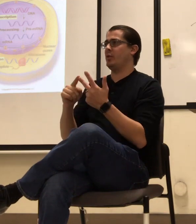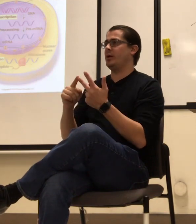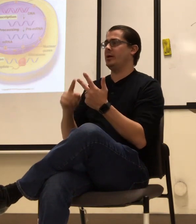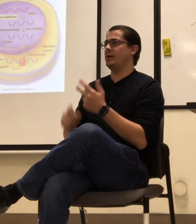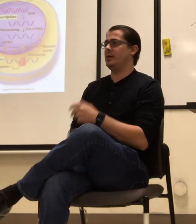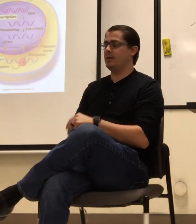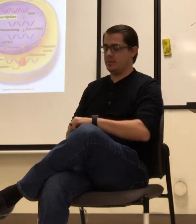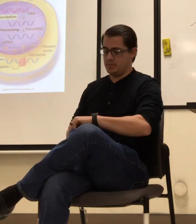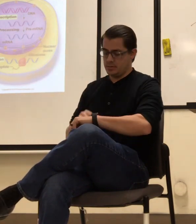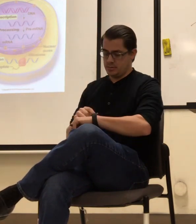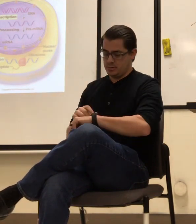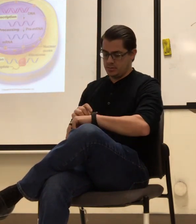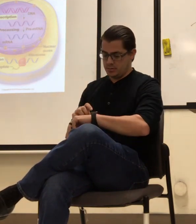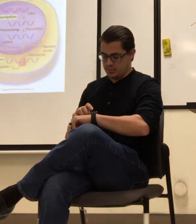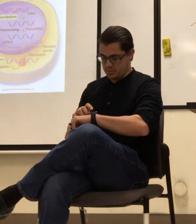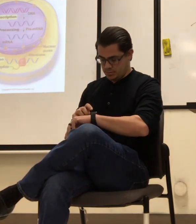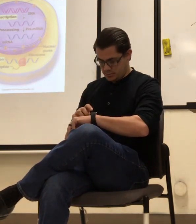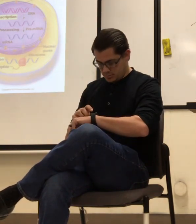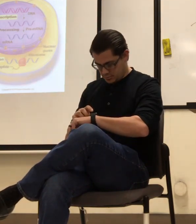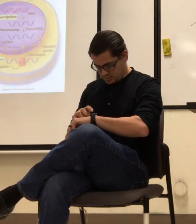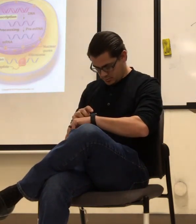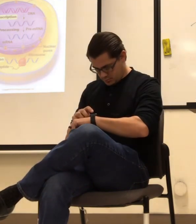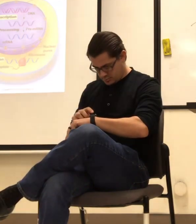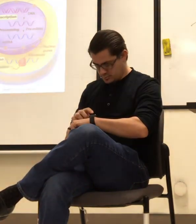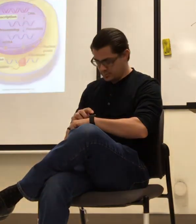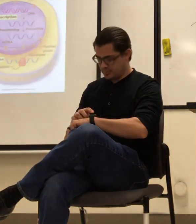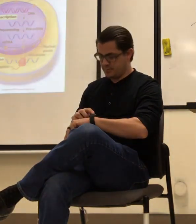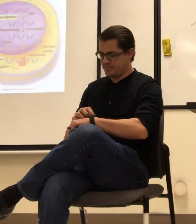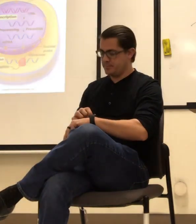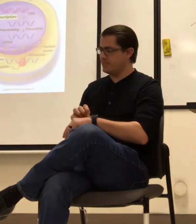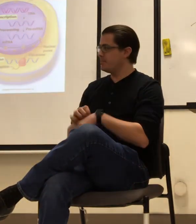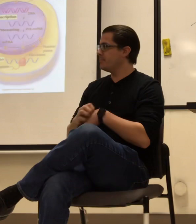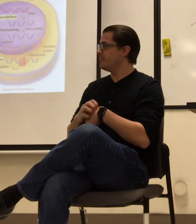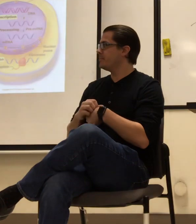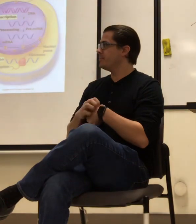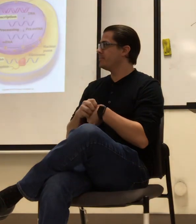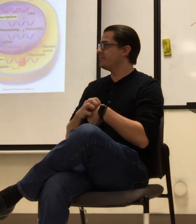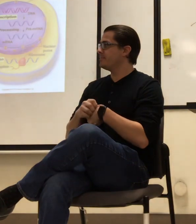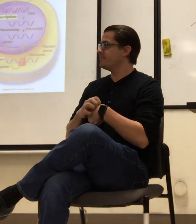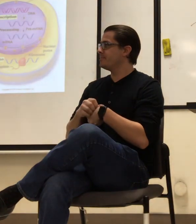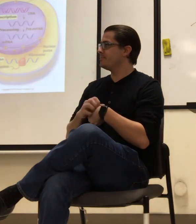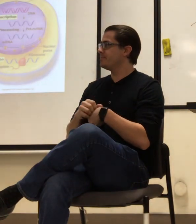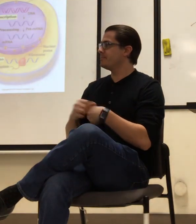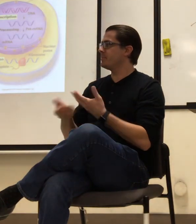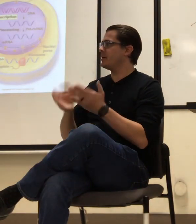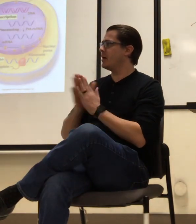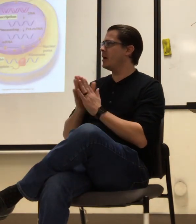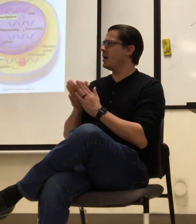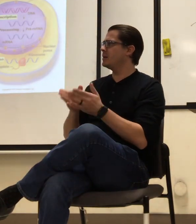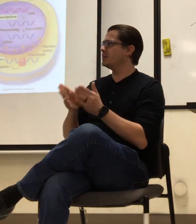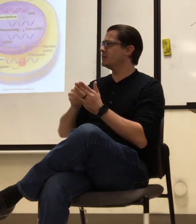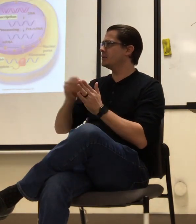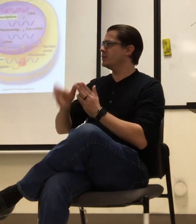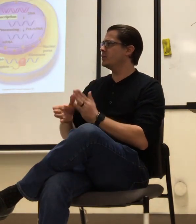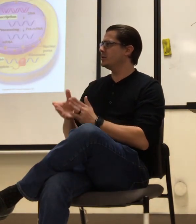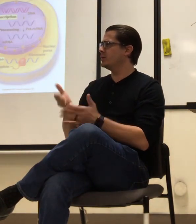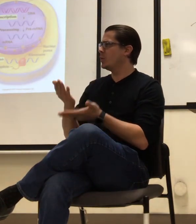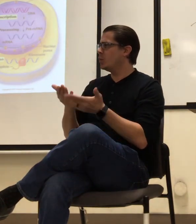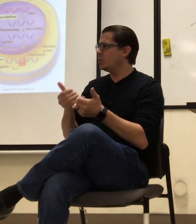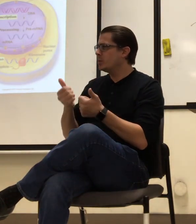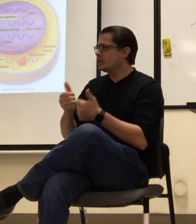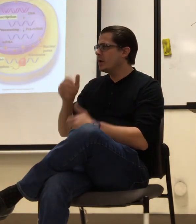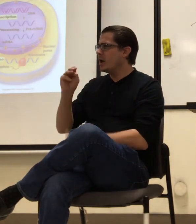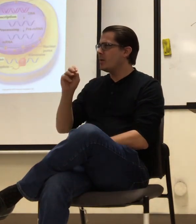3. Okay. And I asked students, well, what do you think, which one's the